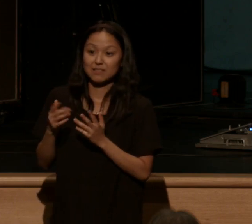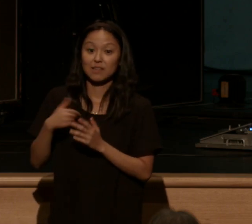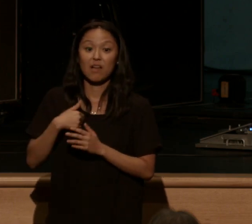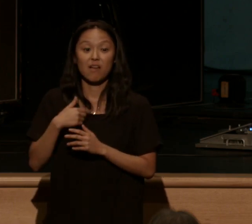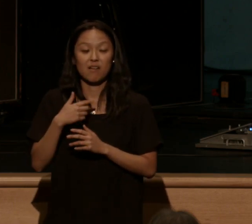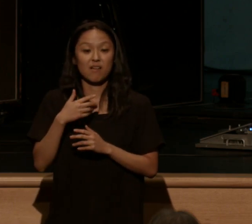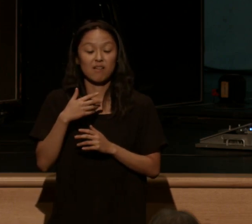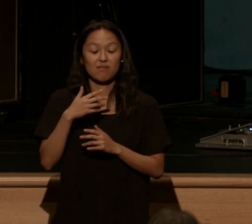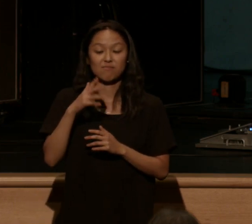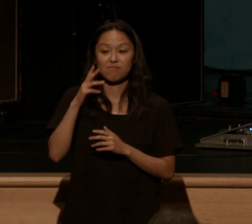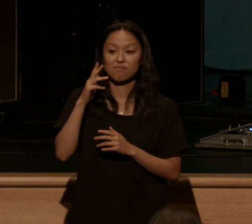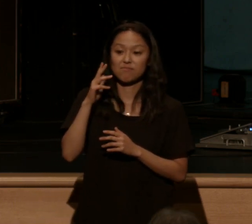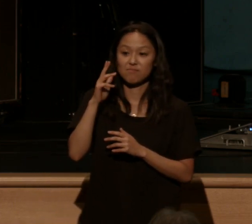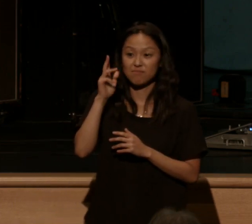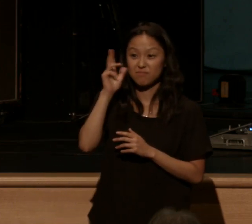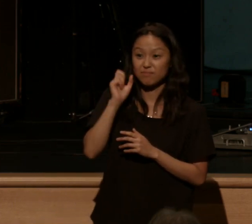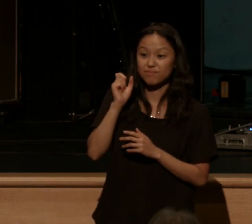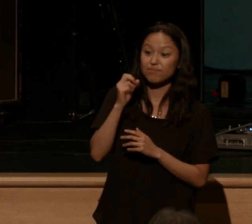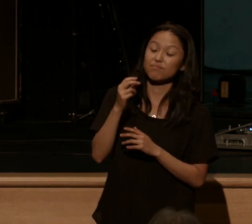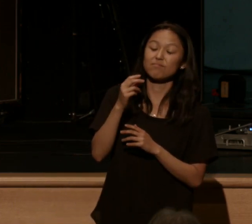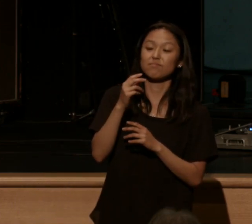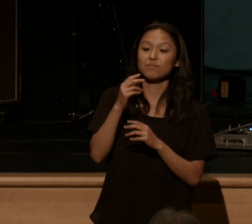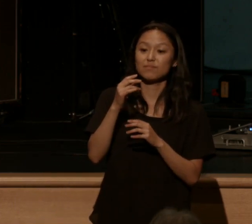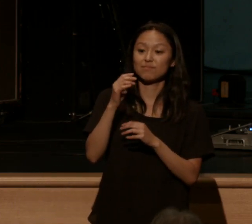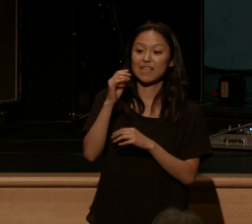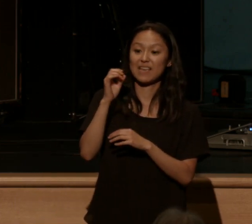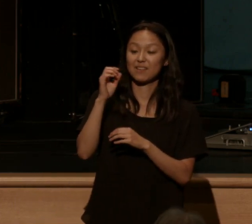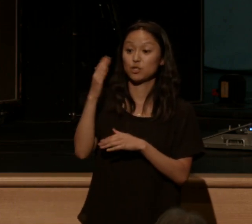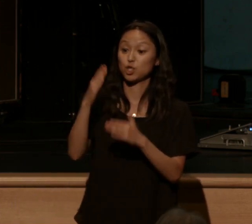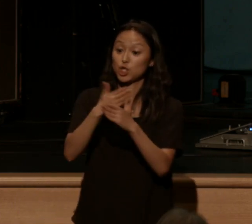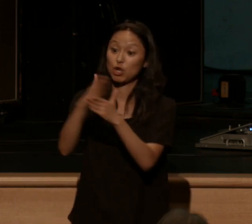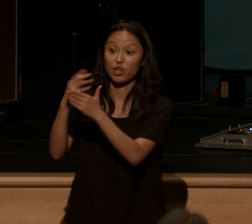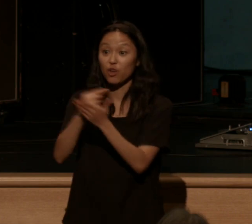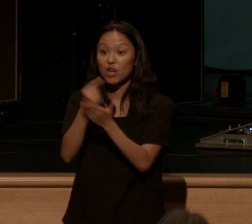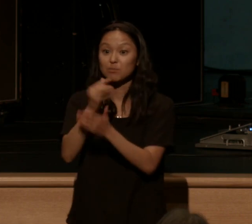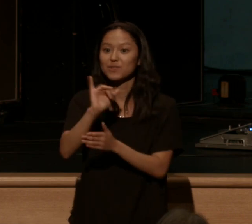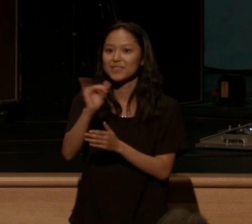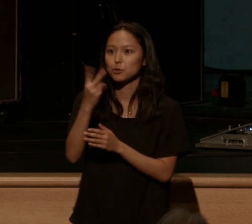described recently as two nervous people having a conversation.